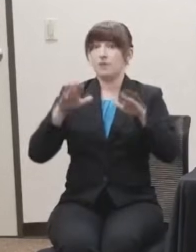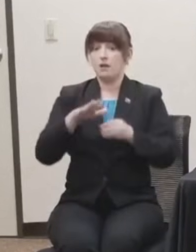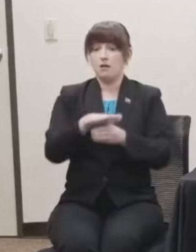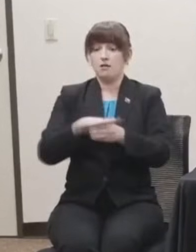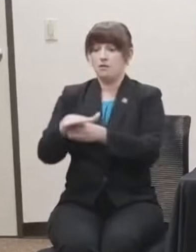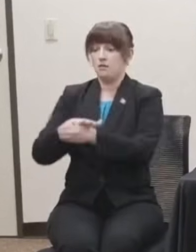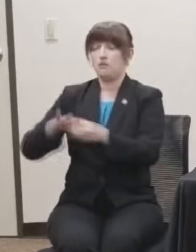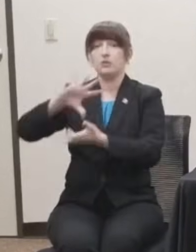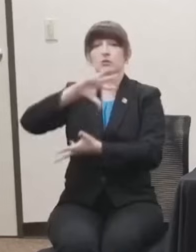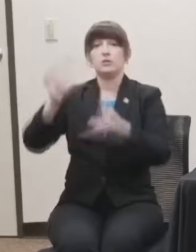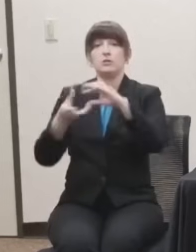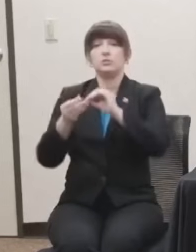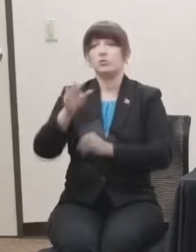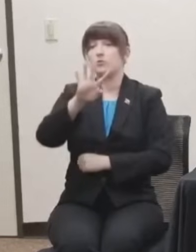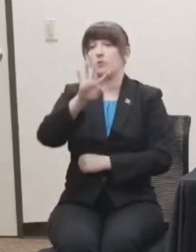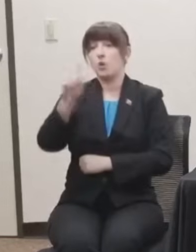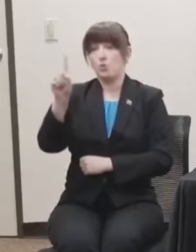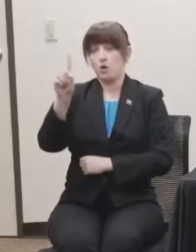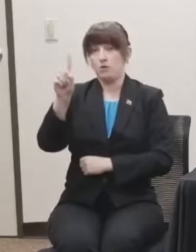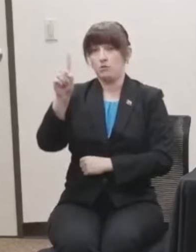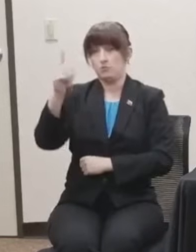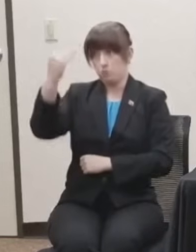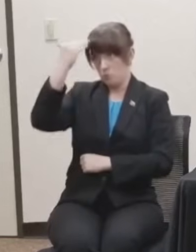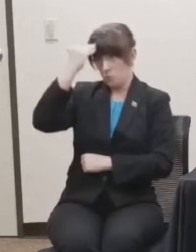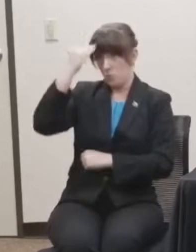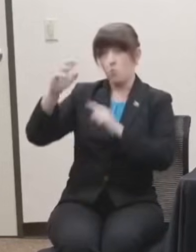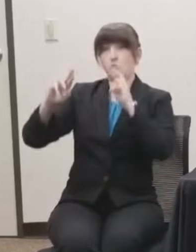missing. It's important to emphasize this,